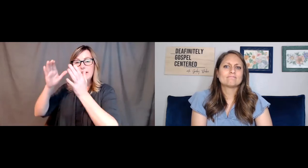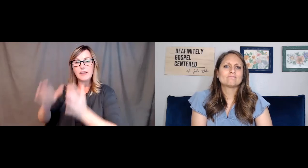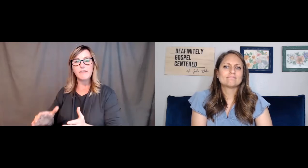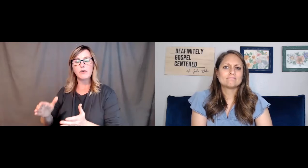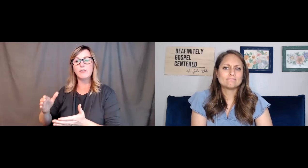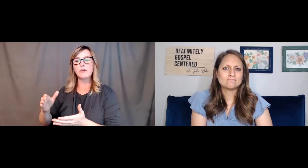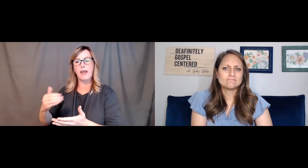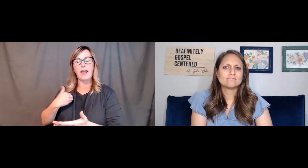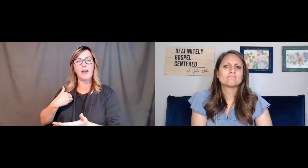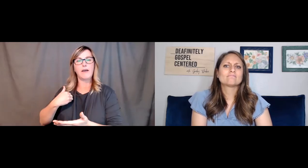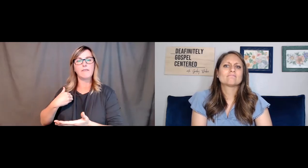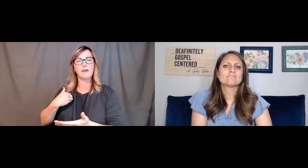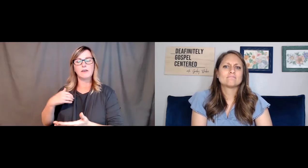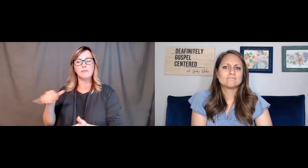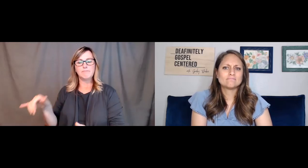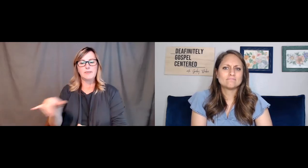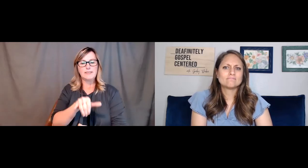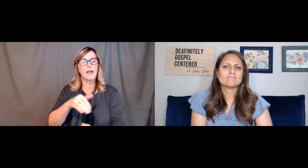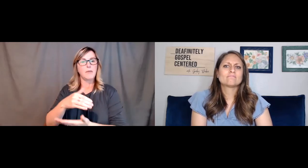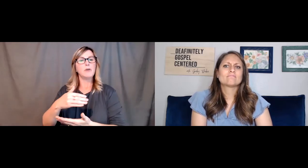we have a different perspective.